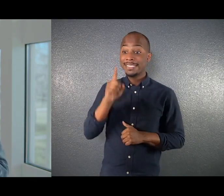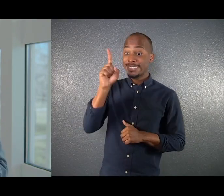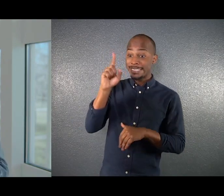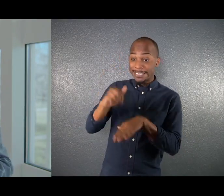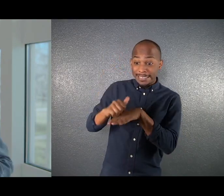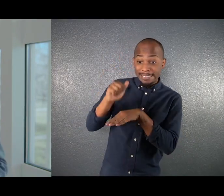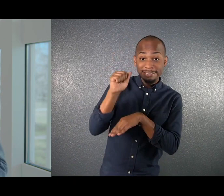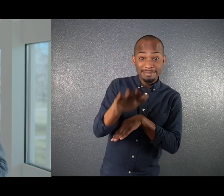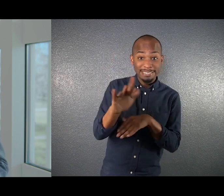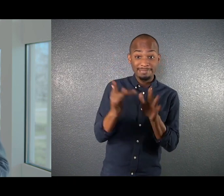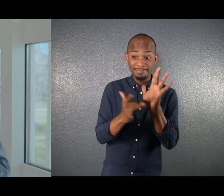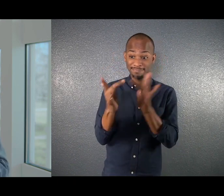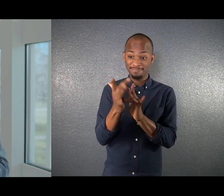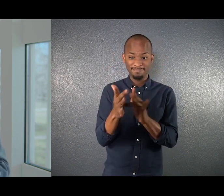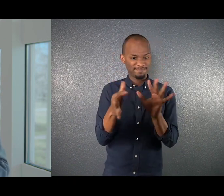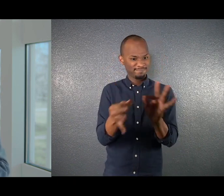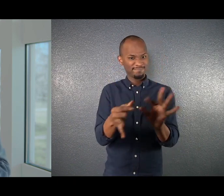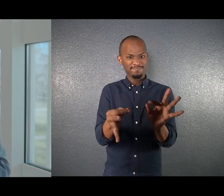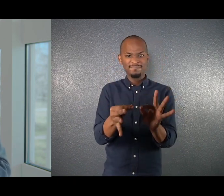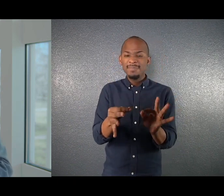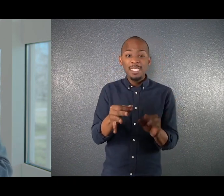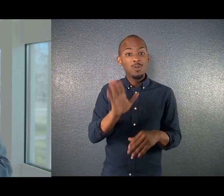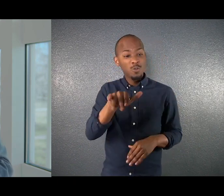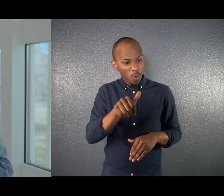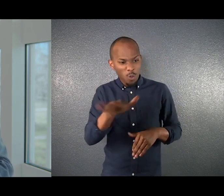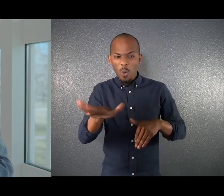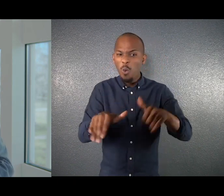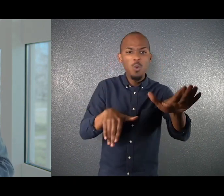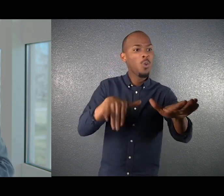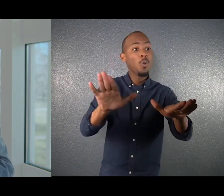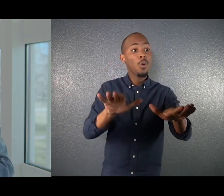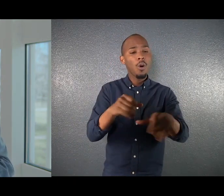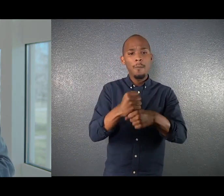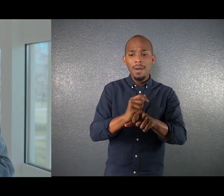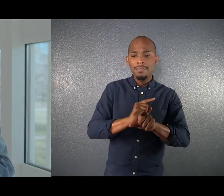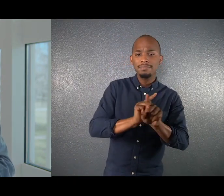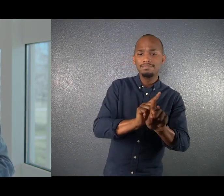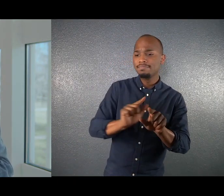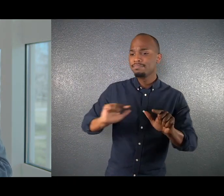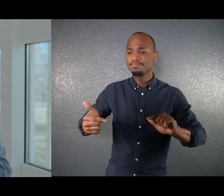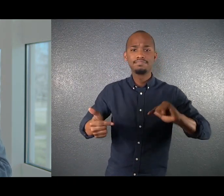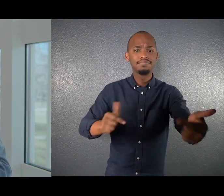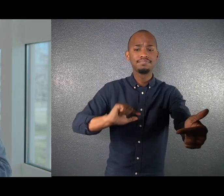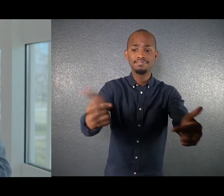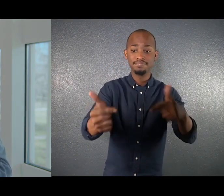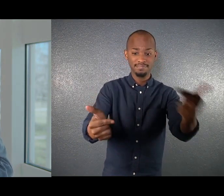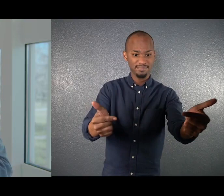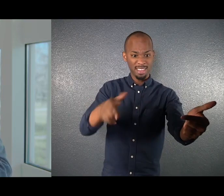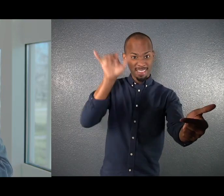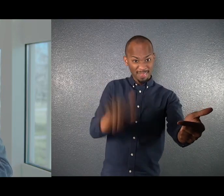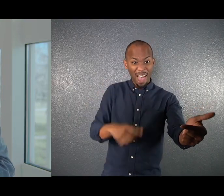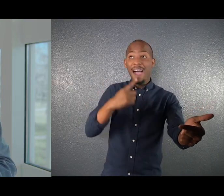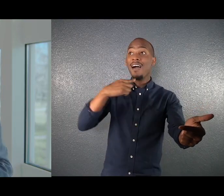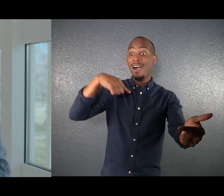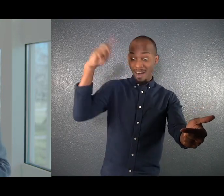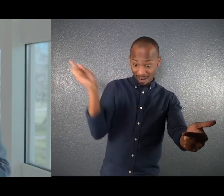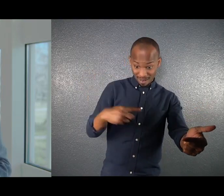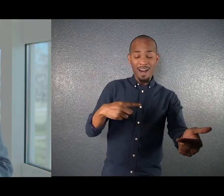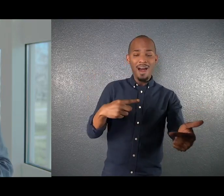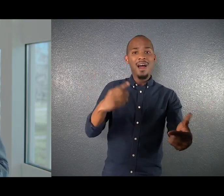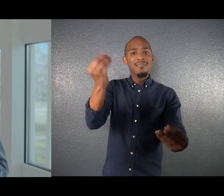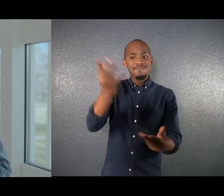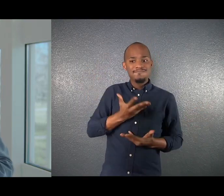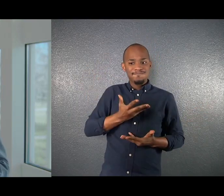saved us, He has sent us. And Jesus said, go and make disciples of all nations. So we have been